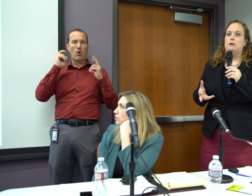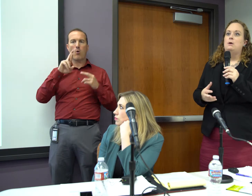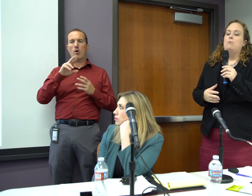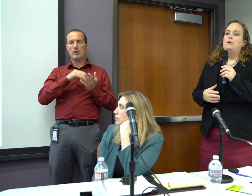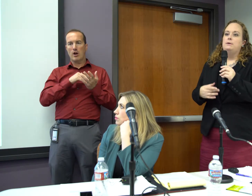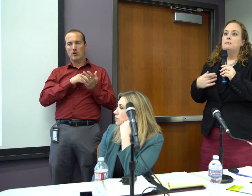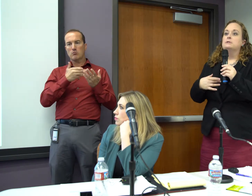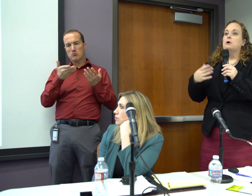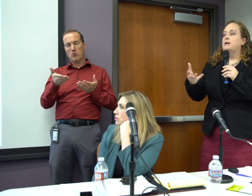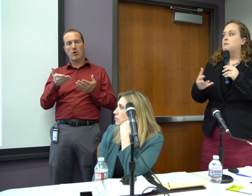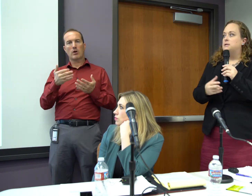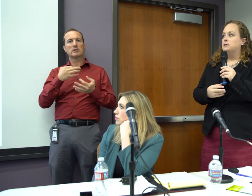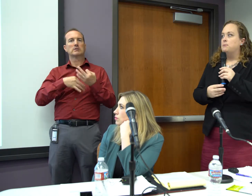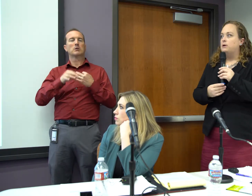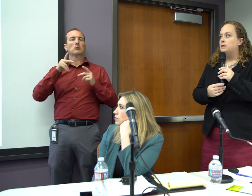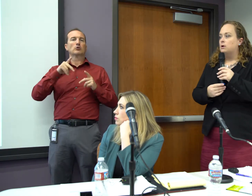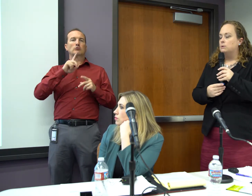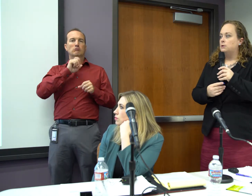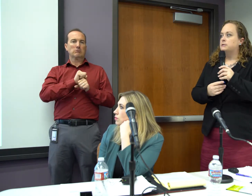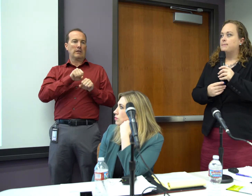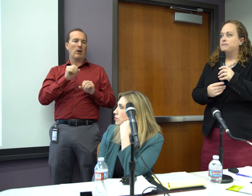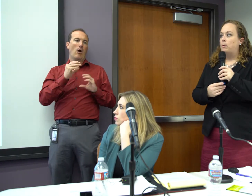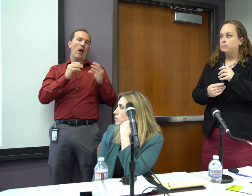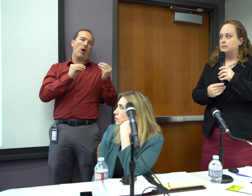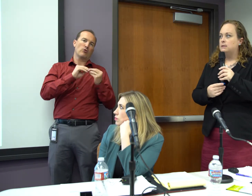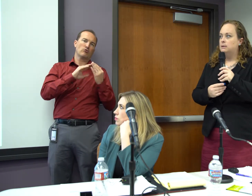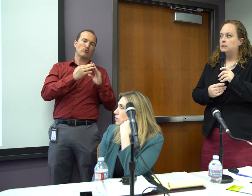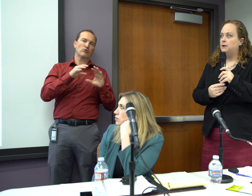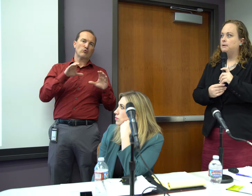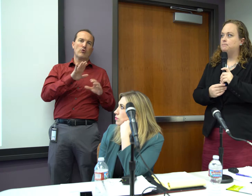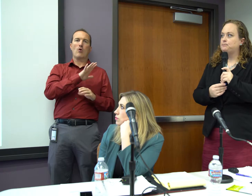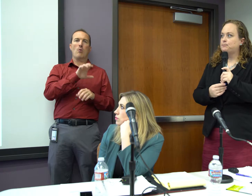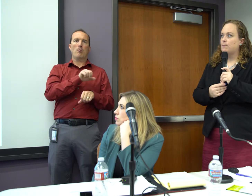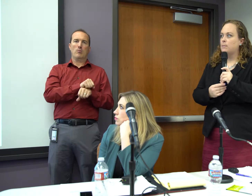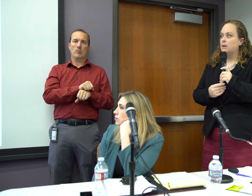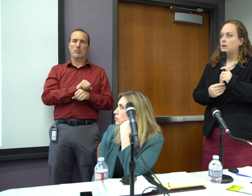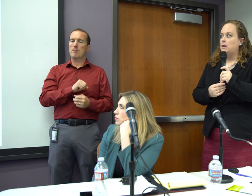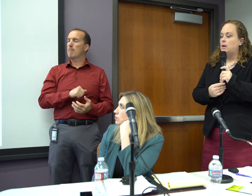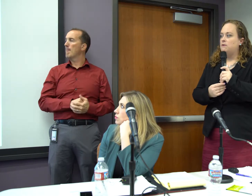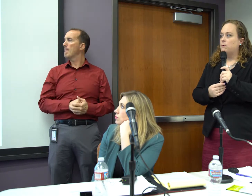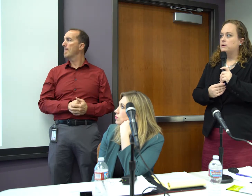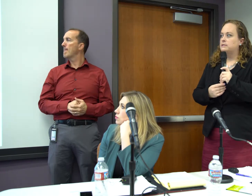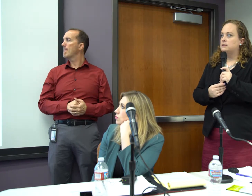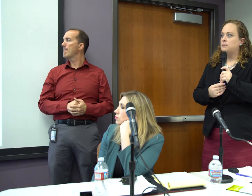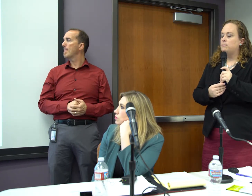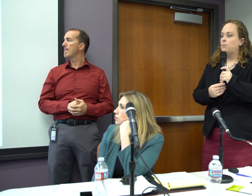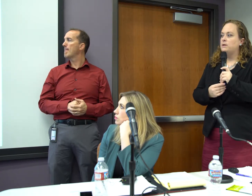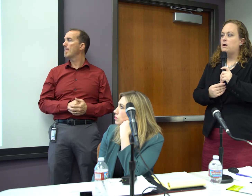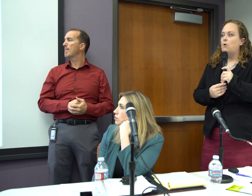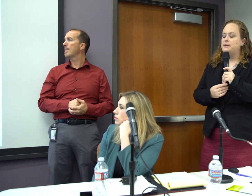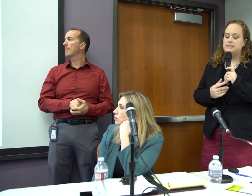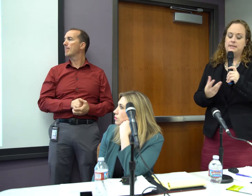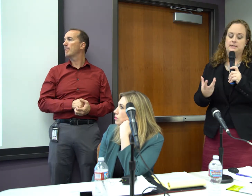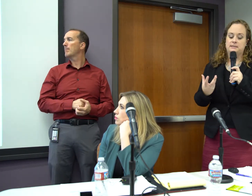brought in rather than the person going out into the community to go to those types of appointments? And of course, the